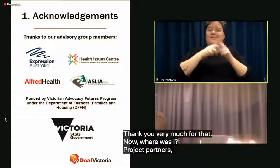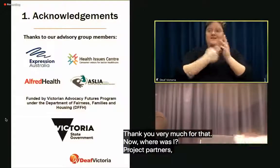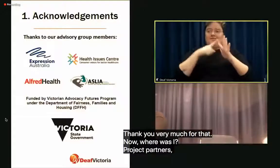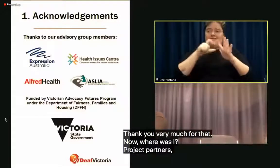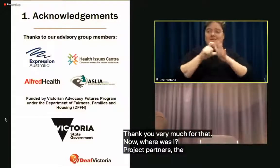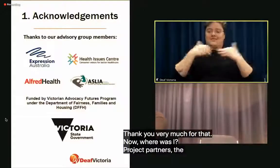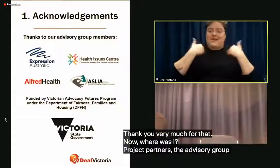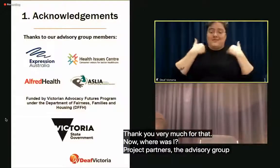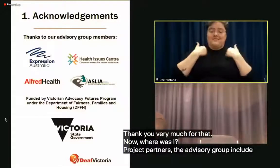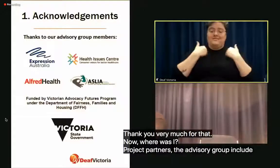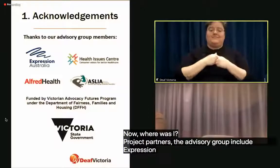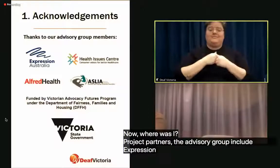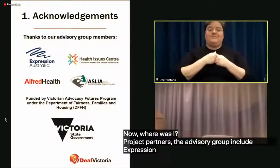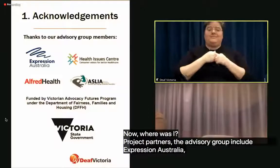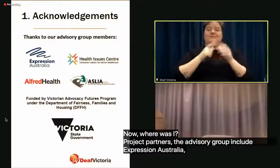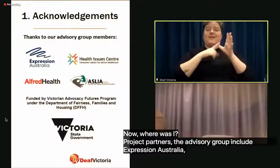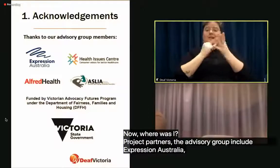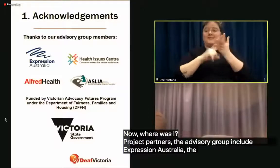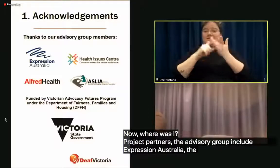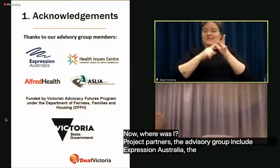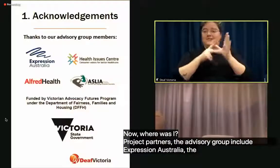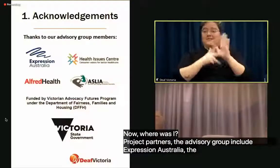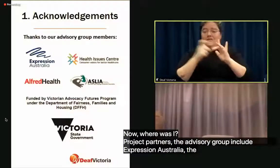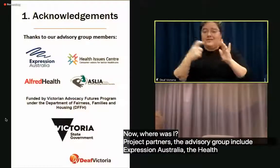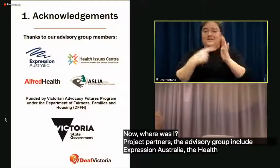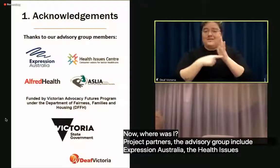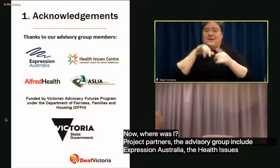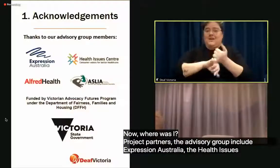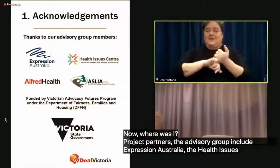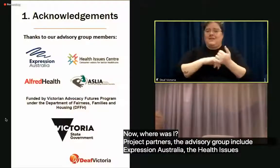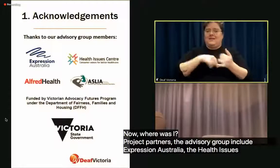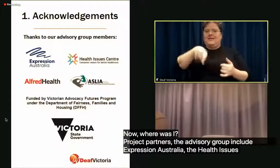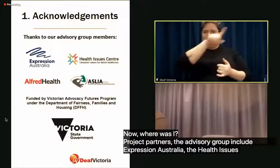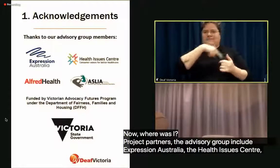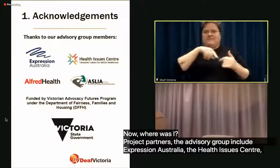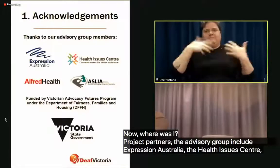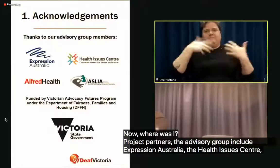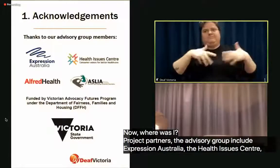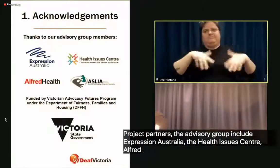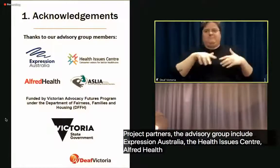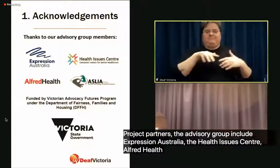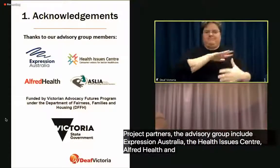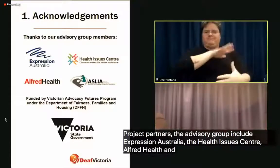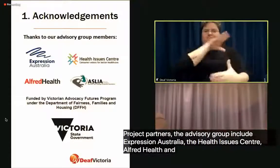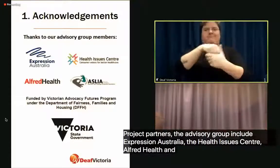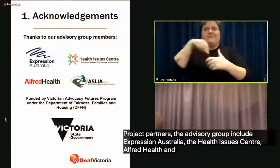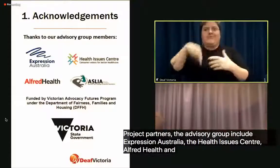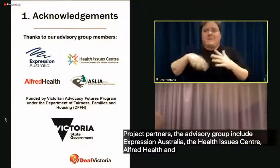Centre, Alfred Health, and ASLEA Victoria, Tasmania. These have been